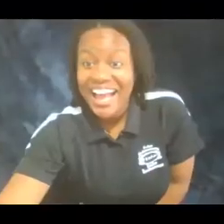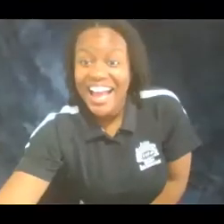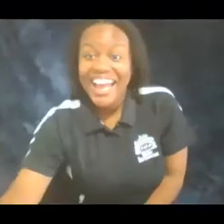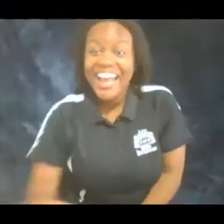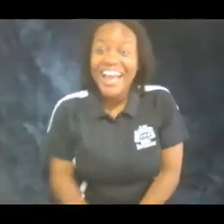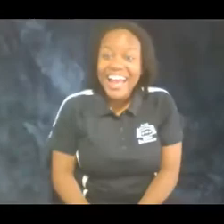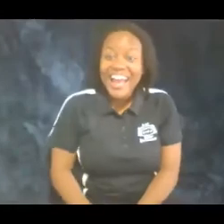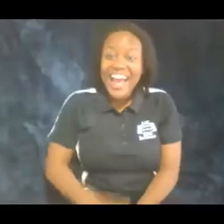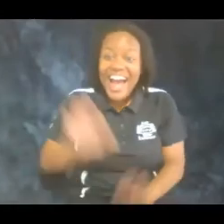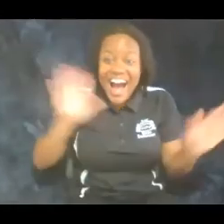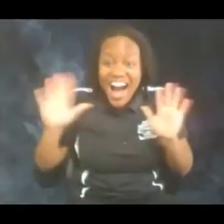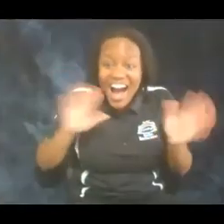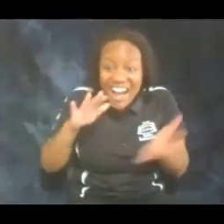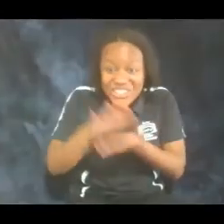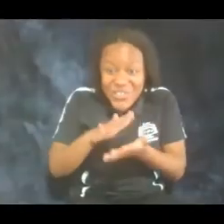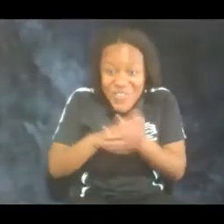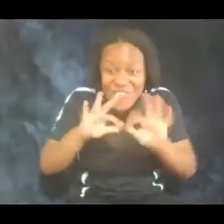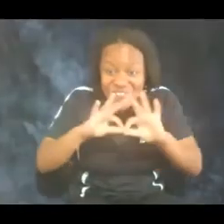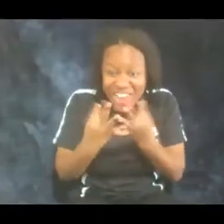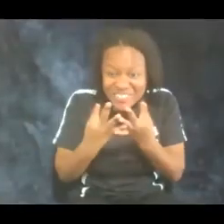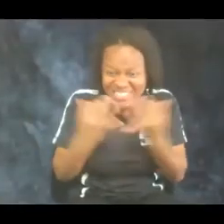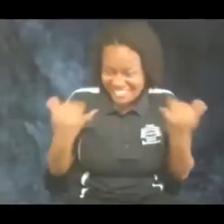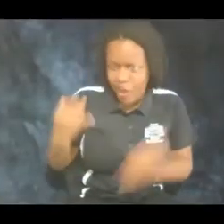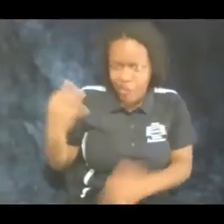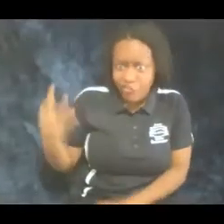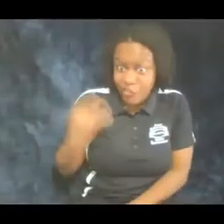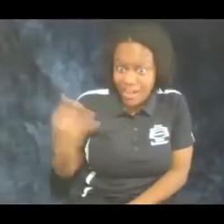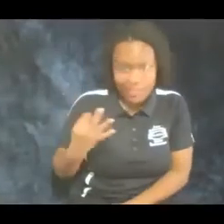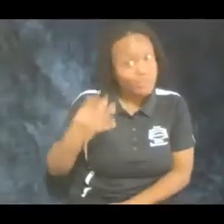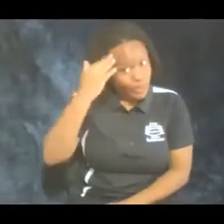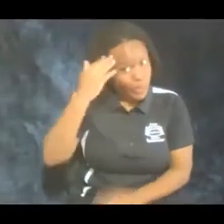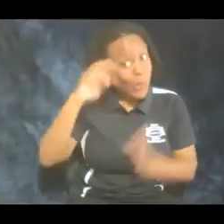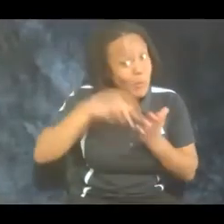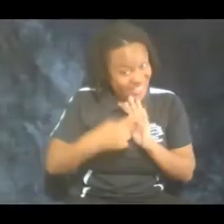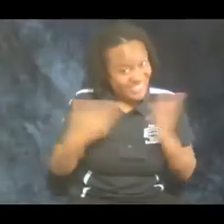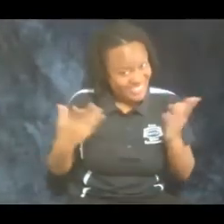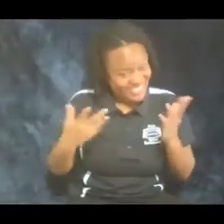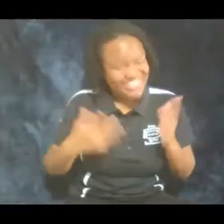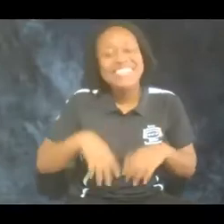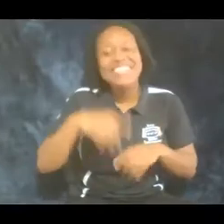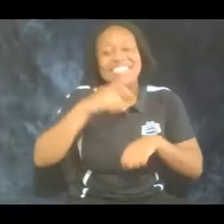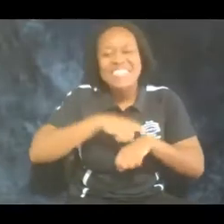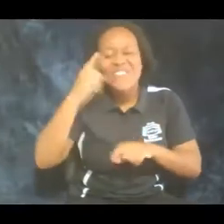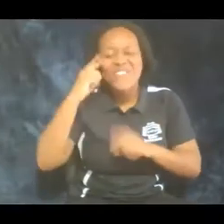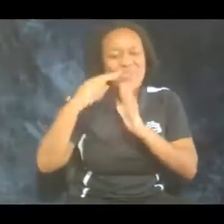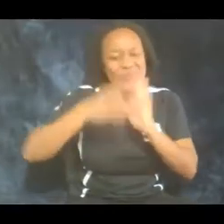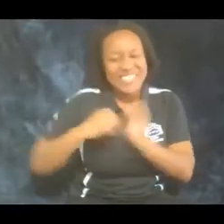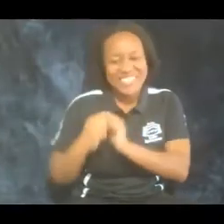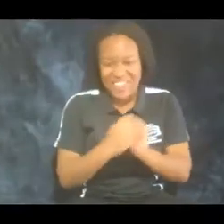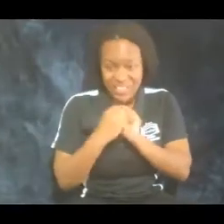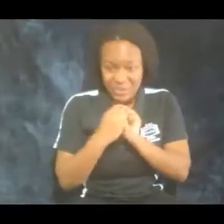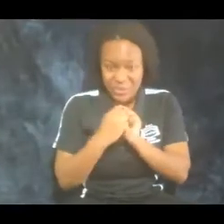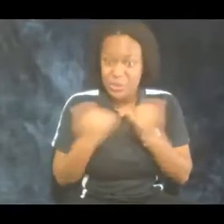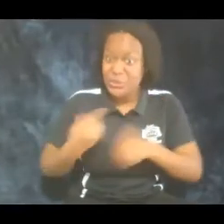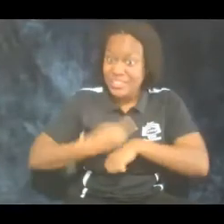Hi Wilson families, it's Friday and it's time for our virtual read aloud. Today's book is Cinder, the